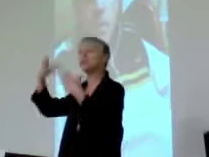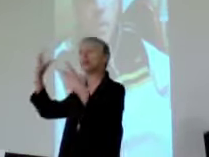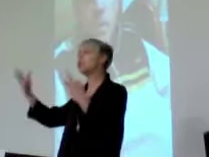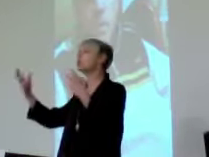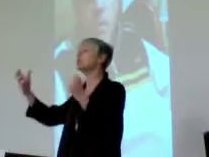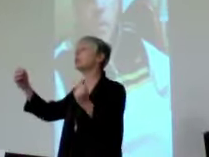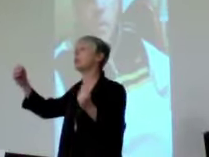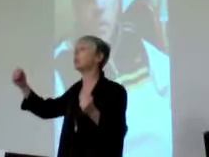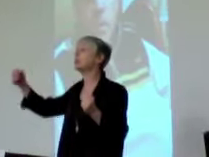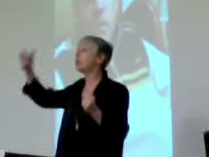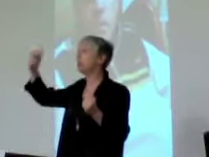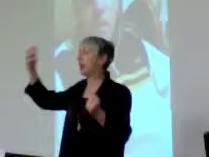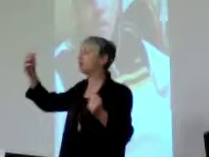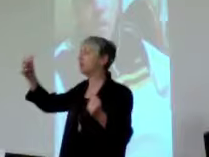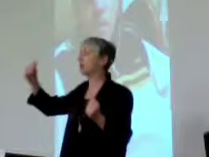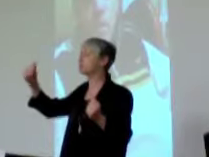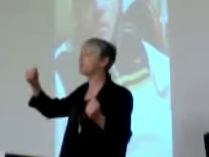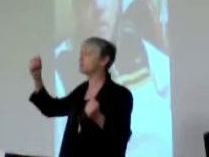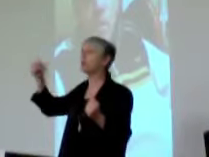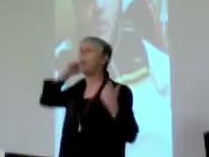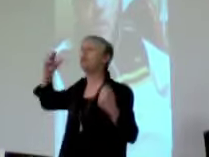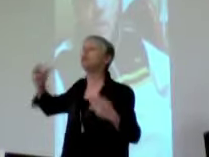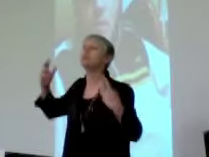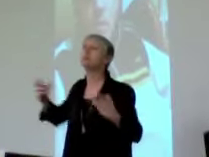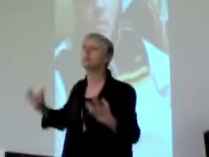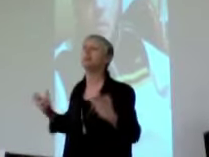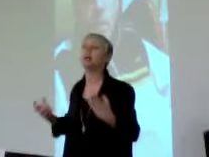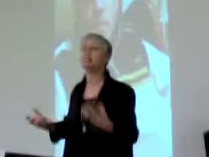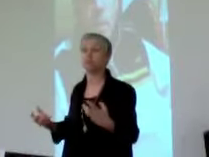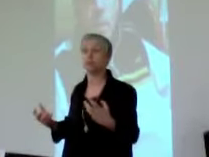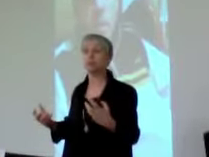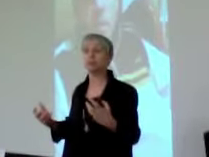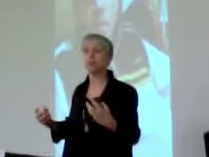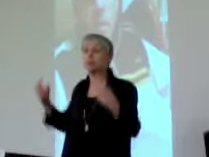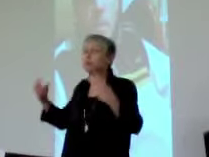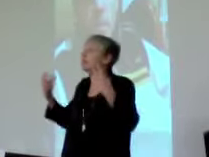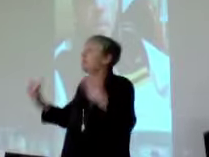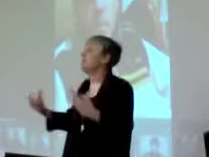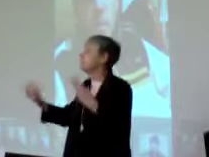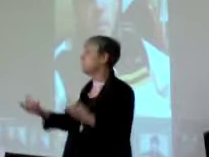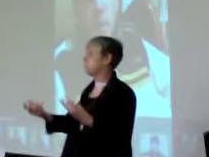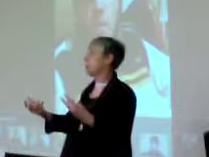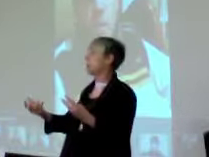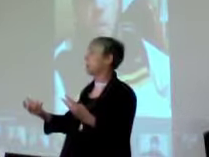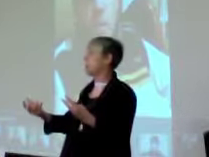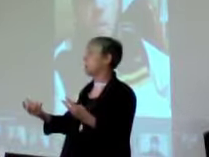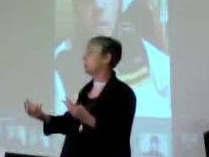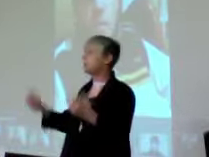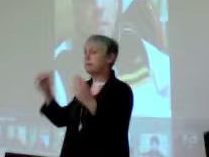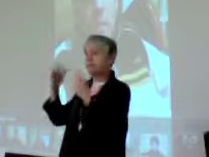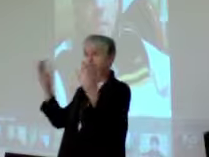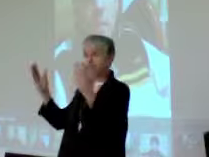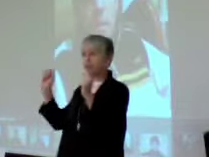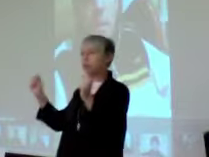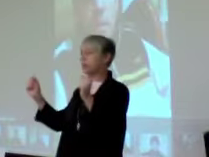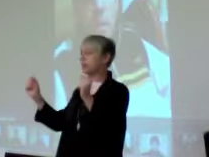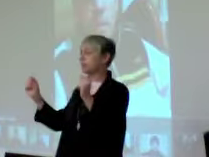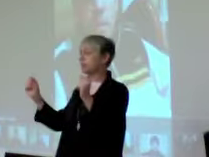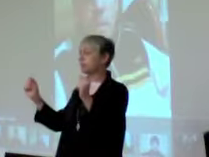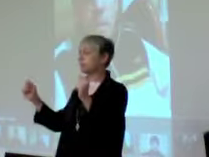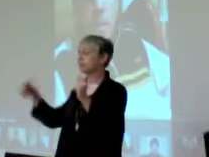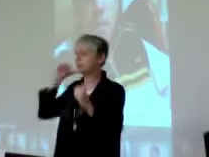afterwards, you can take notes if you want. What I'm going to have you do afterwards is say, what do you think the big ideas are here? What do you think the themes that he's talking about are? Ready